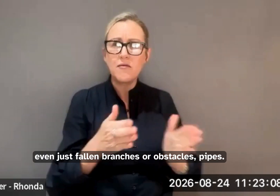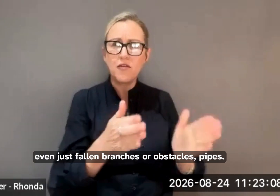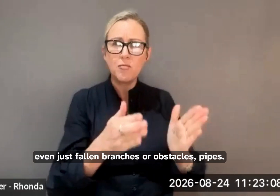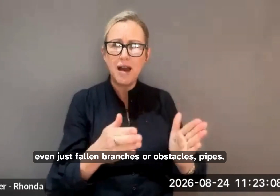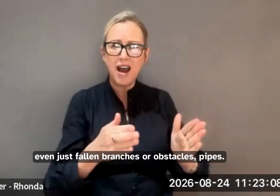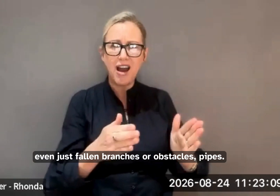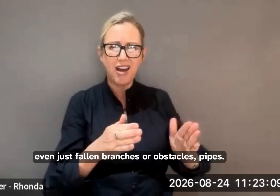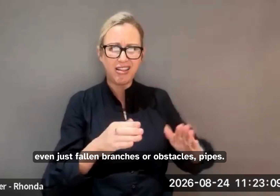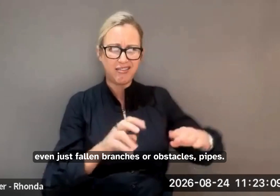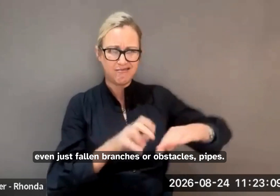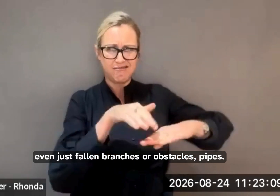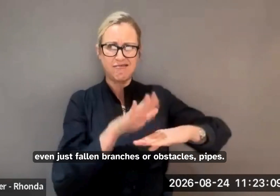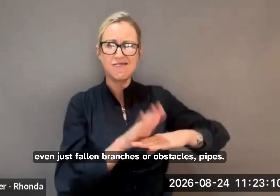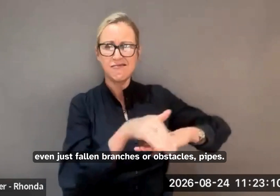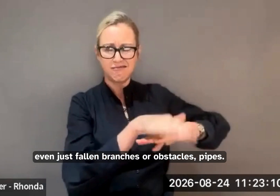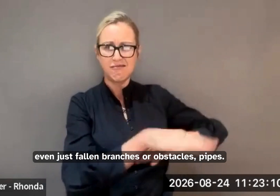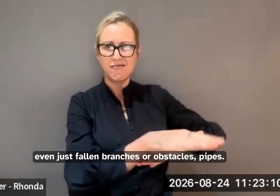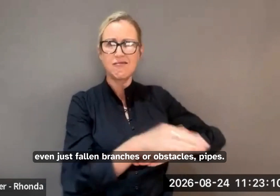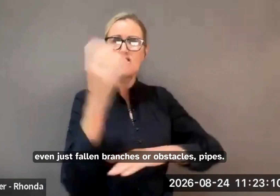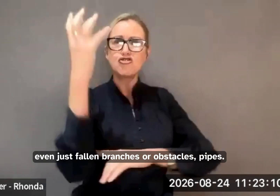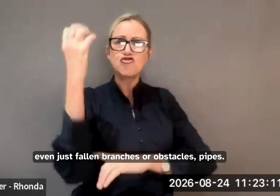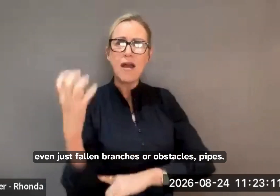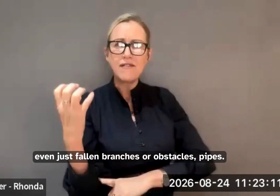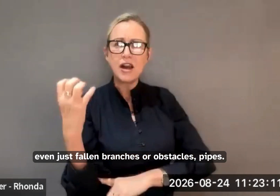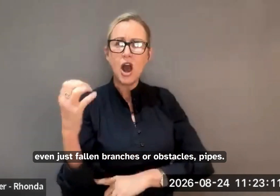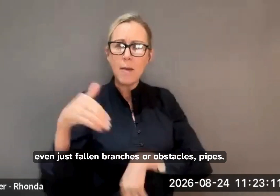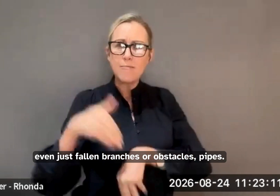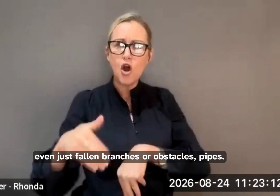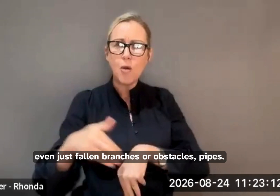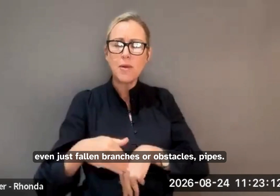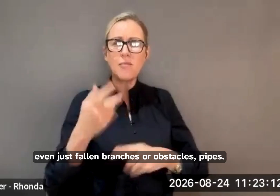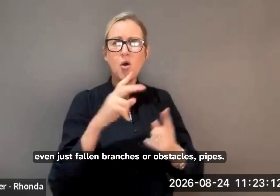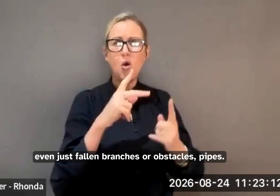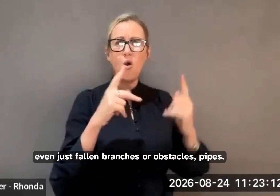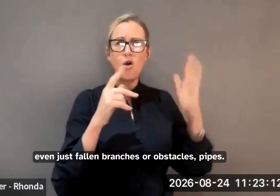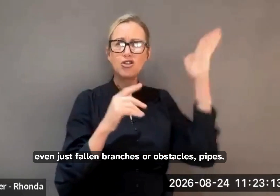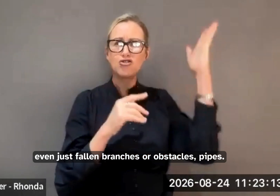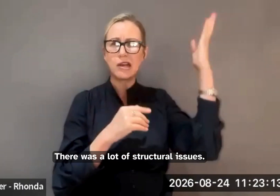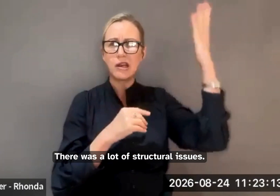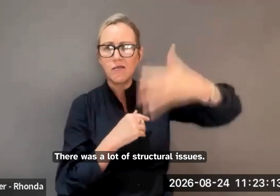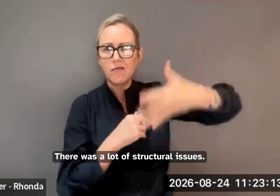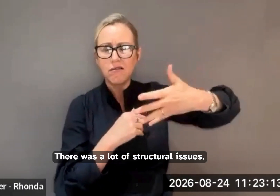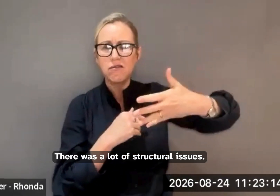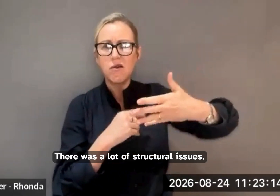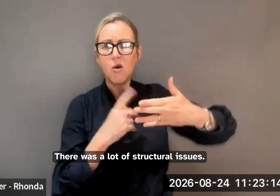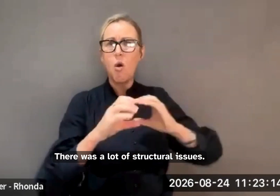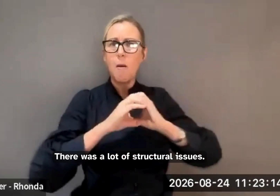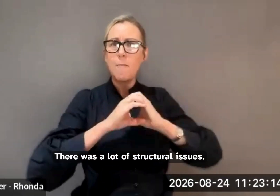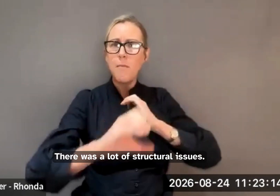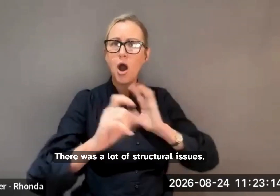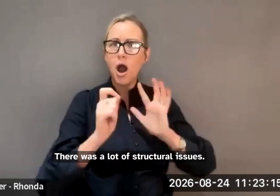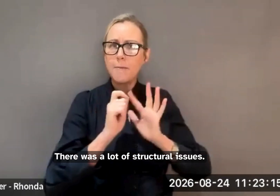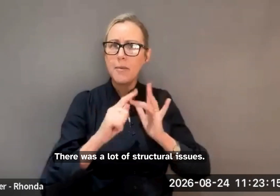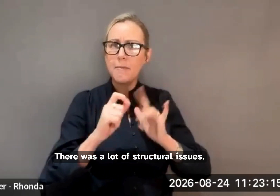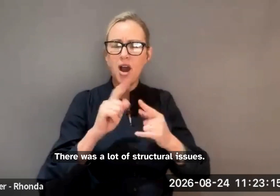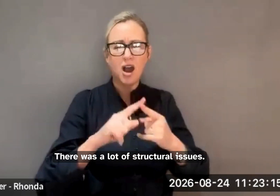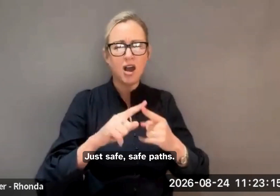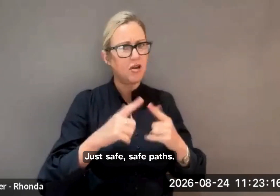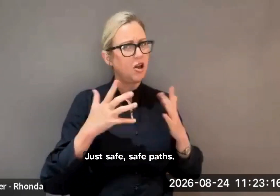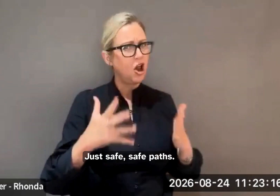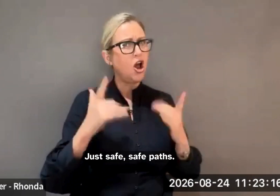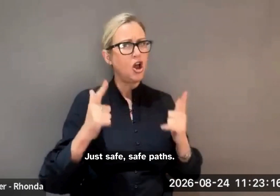issues, even just fallen branches or obstacles, pipes. There was a lot of structural